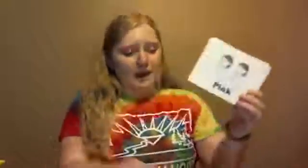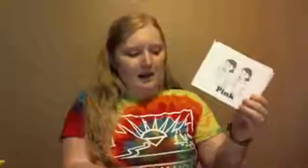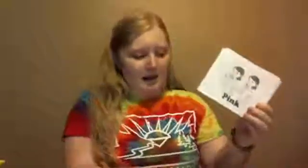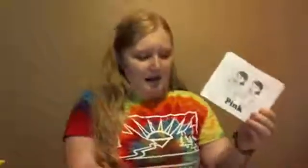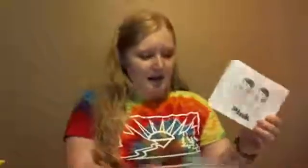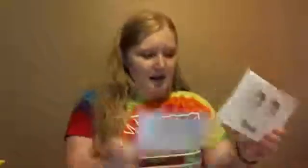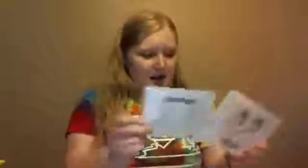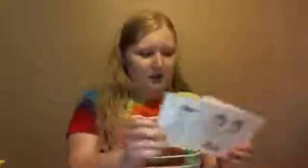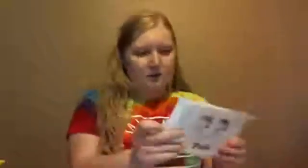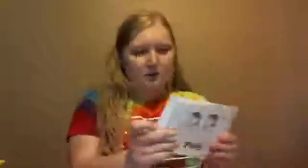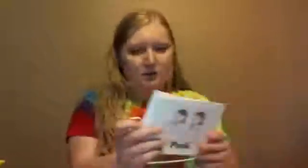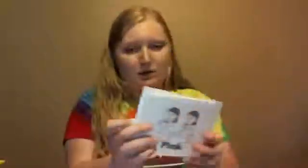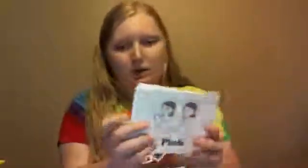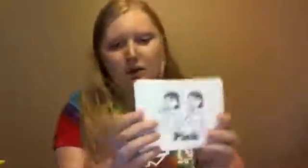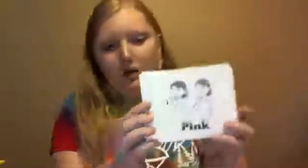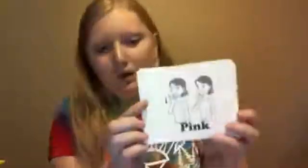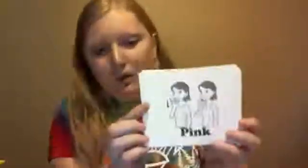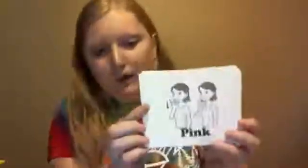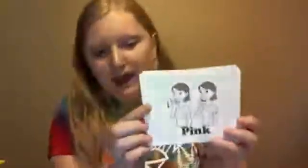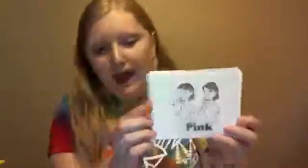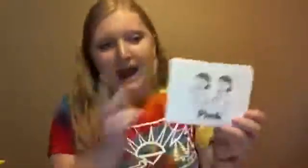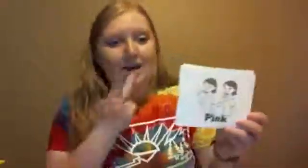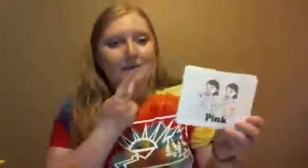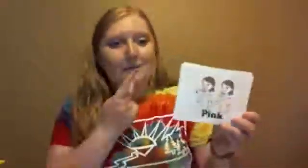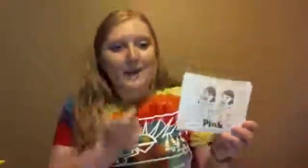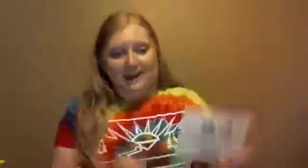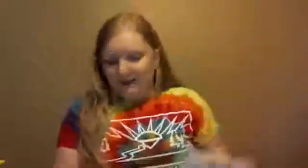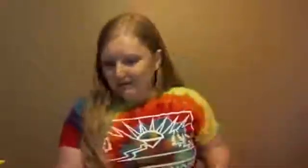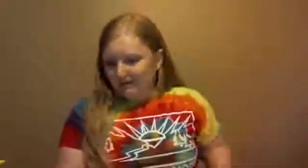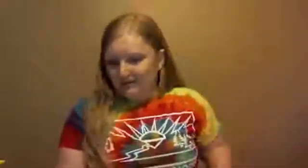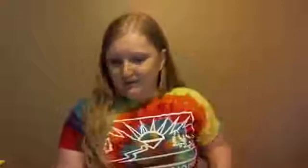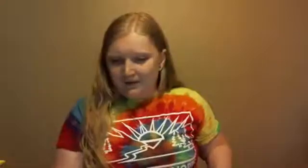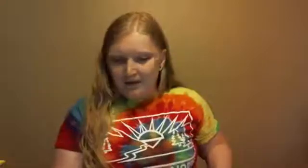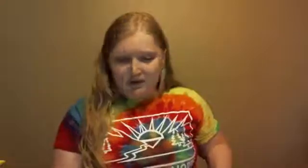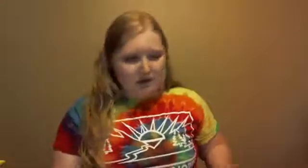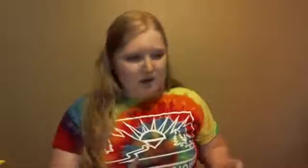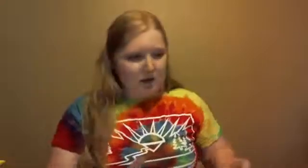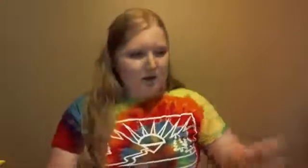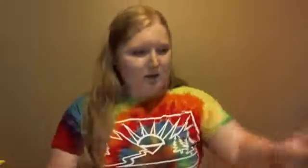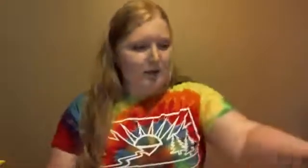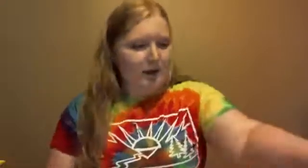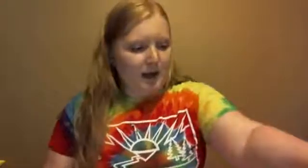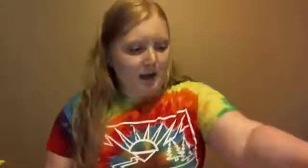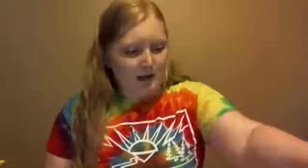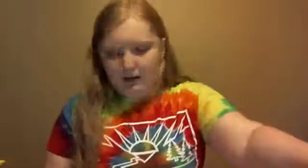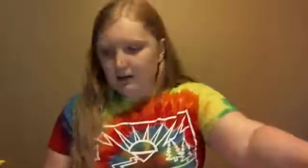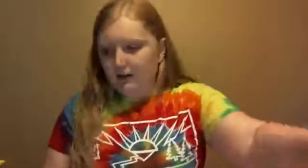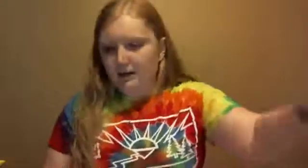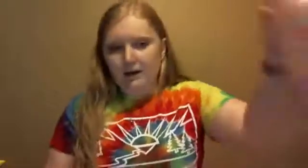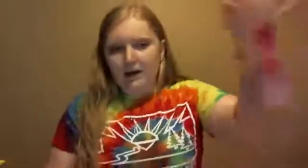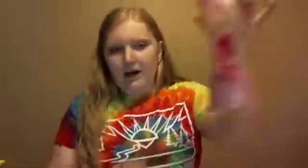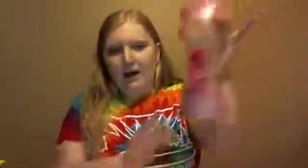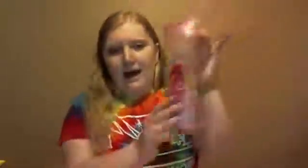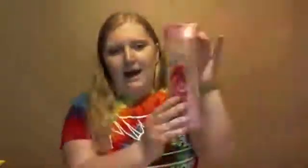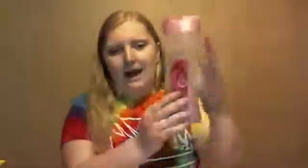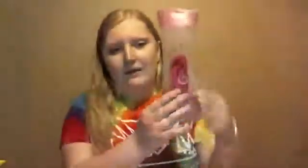And now we have pink. So for pink, I have